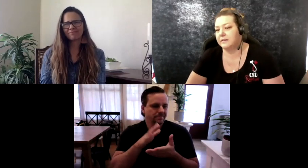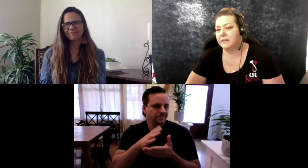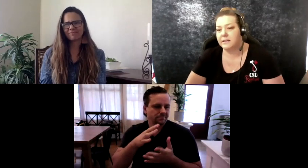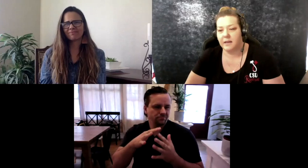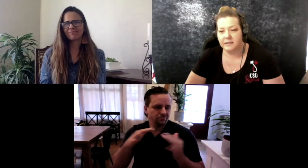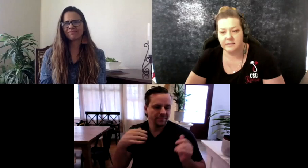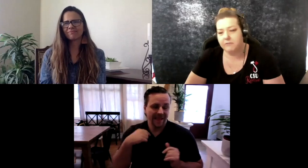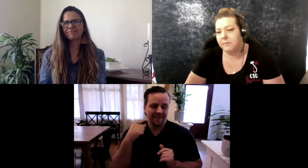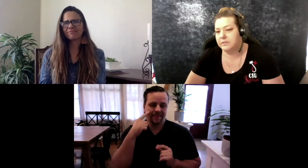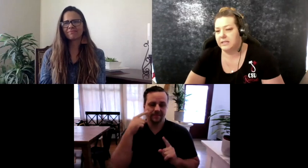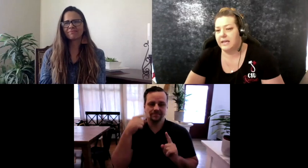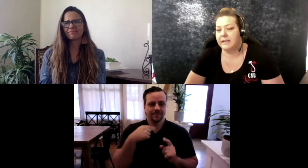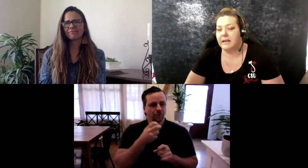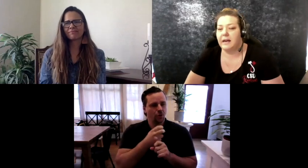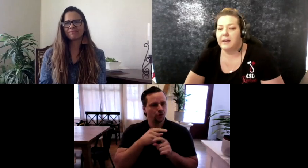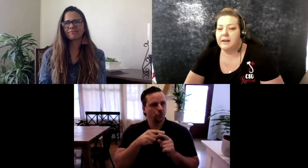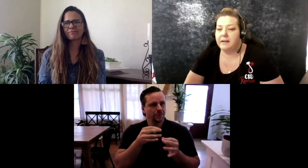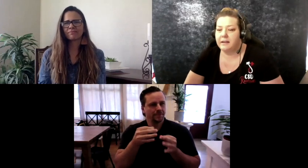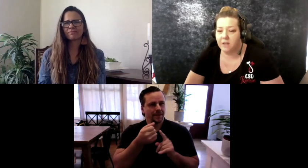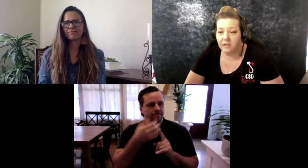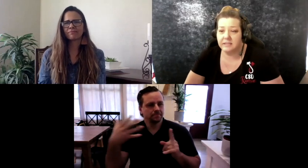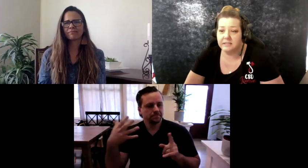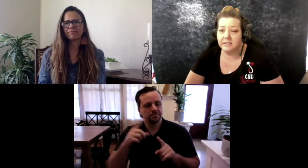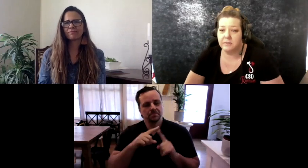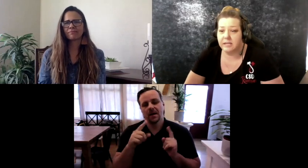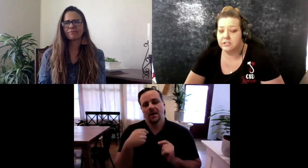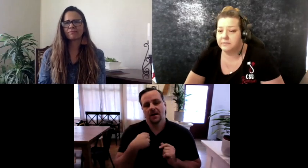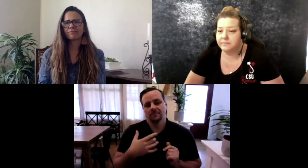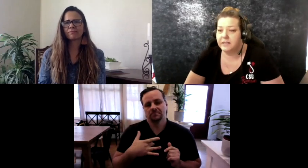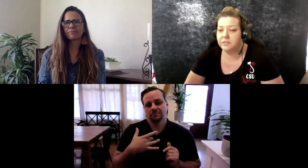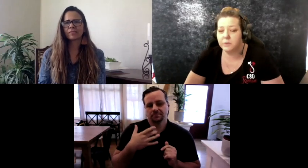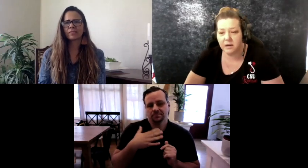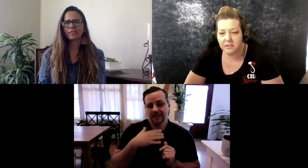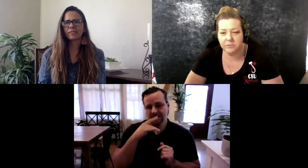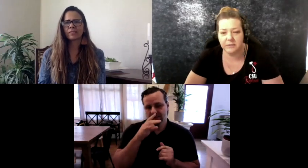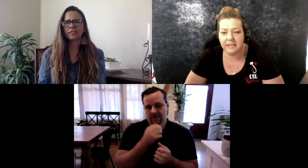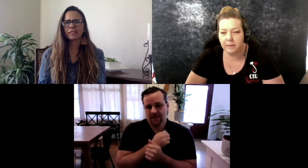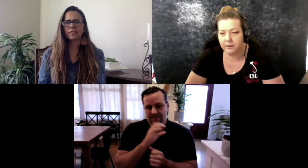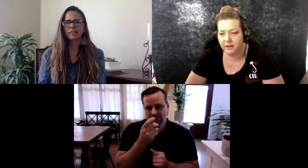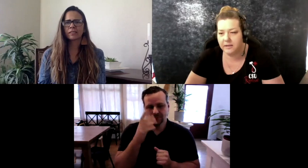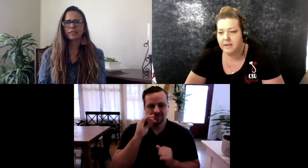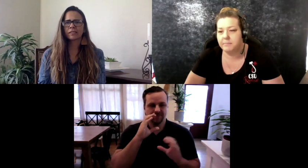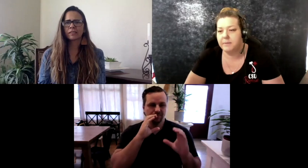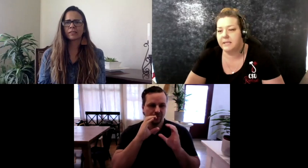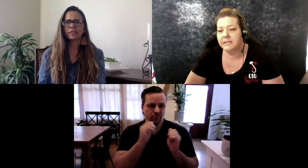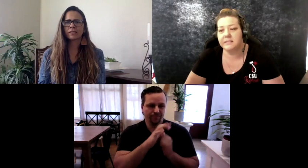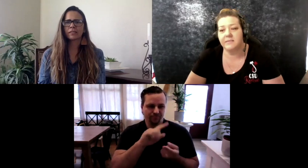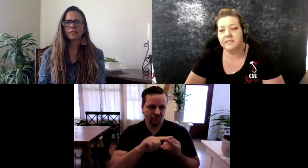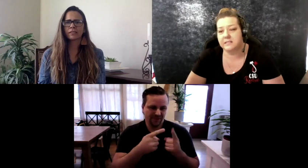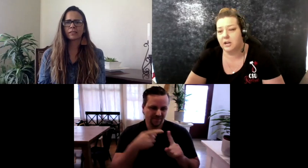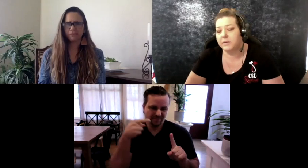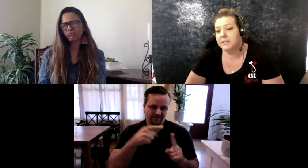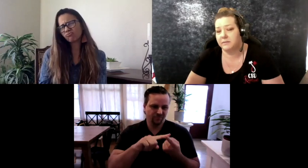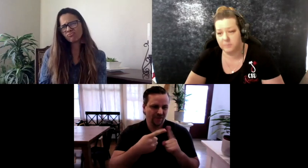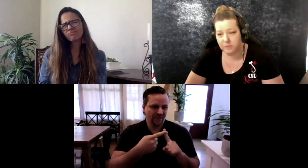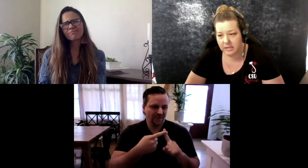and staff members alike, it's all instant communication. And it's really hard to really elaborate on, but my kids love